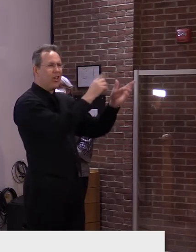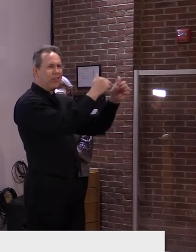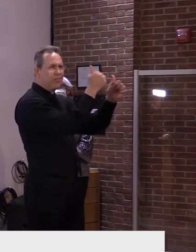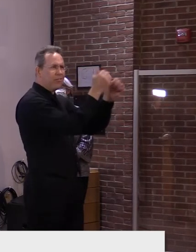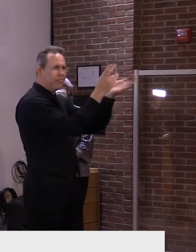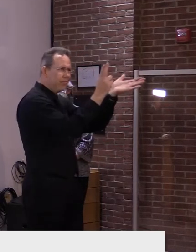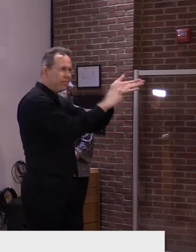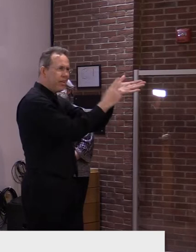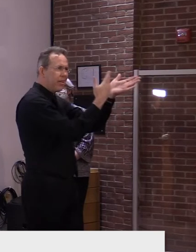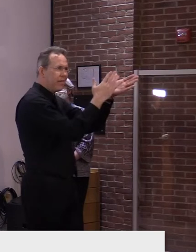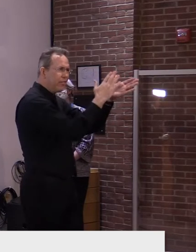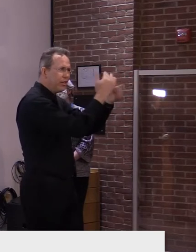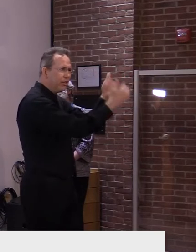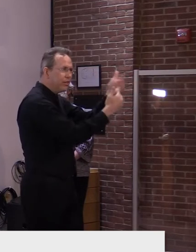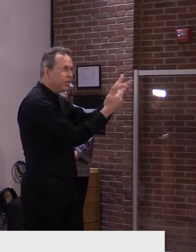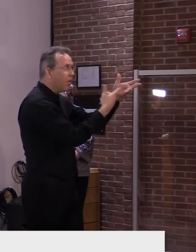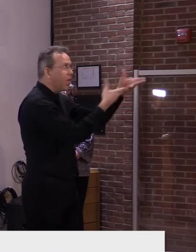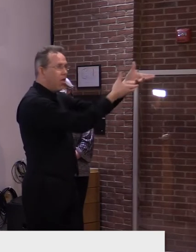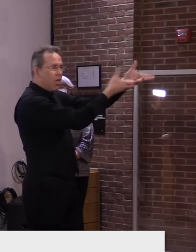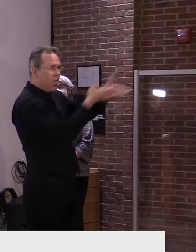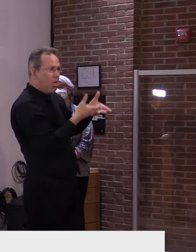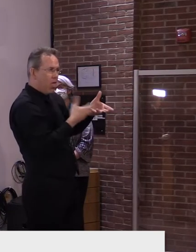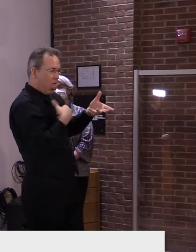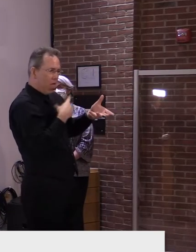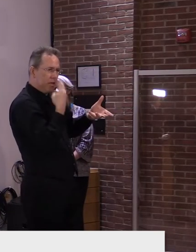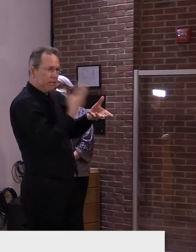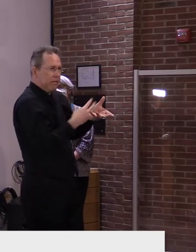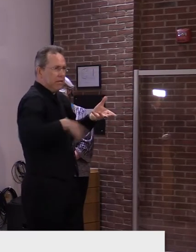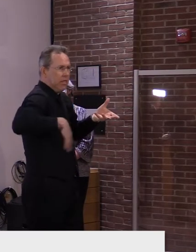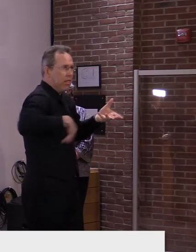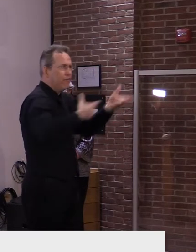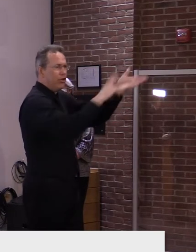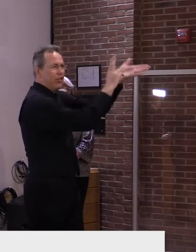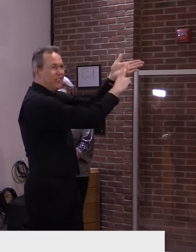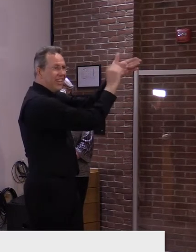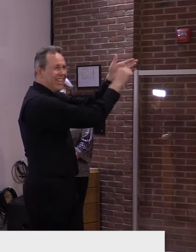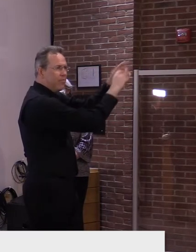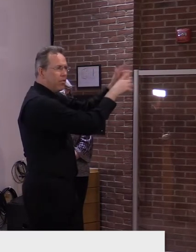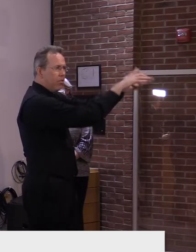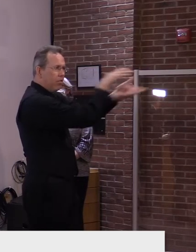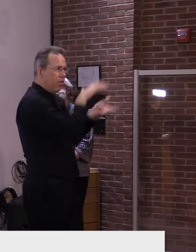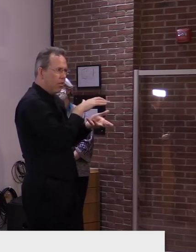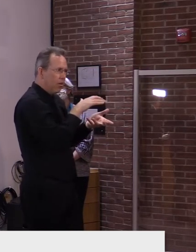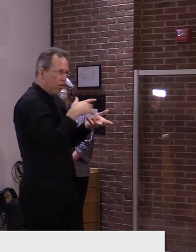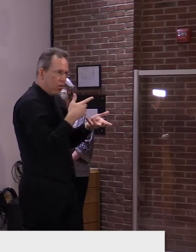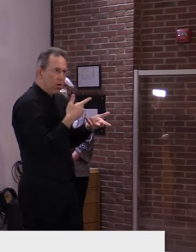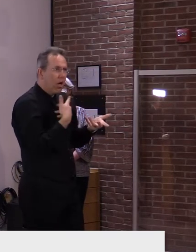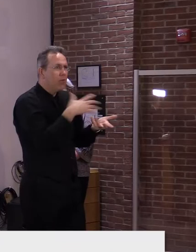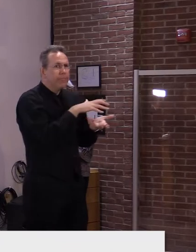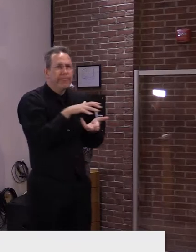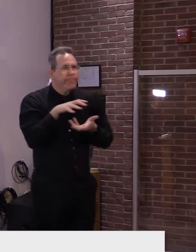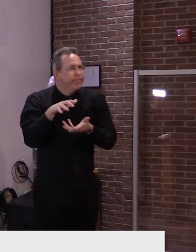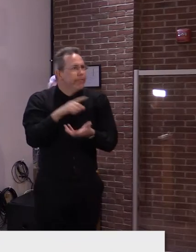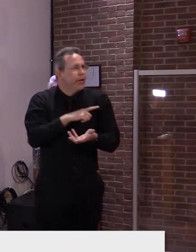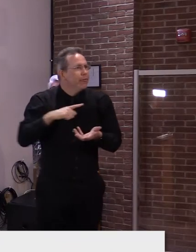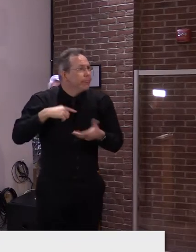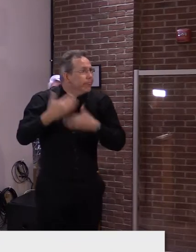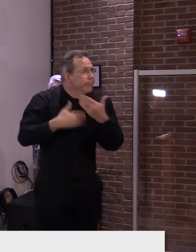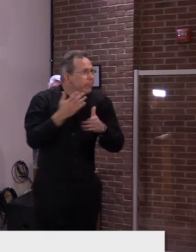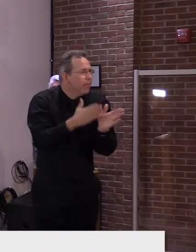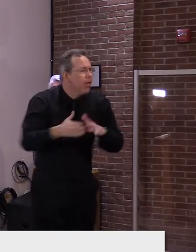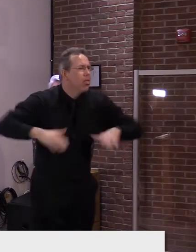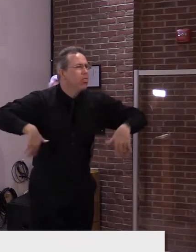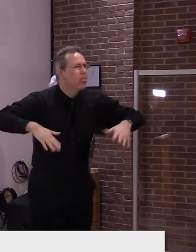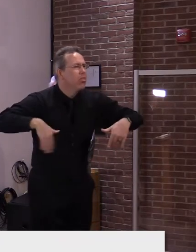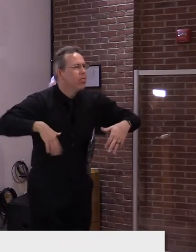We're already trying to spend it. So, or they're trying to direct it in the legislature. So I have